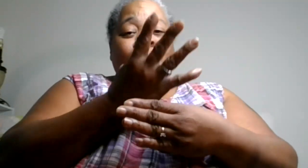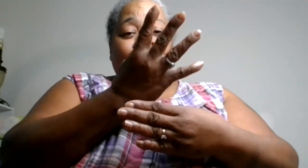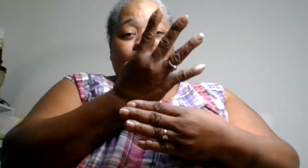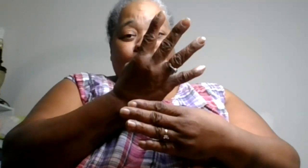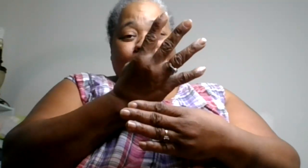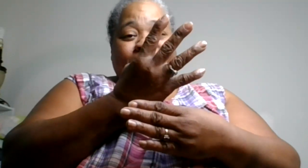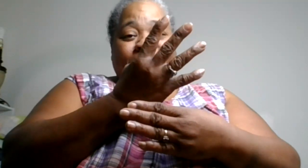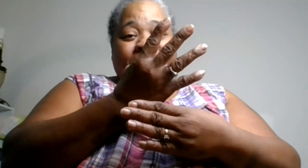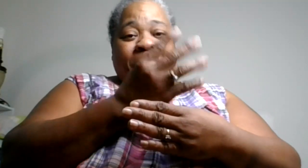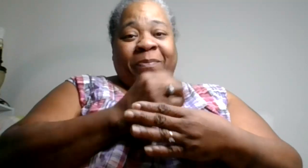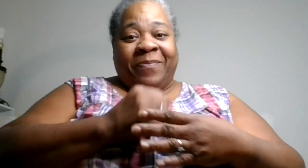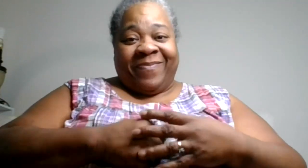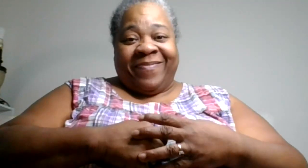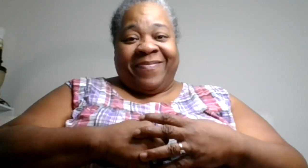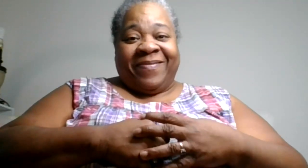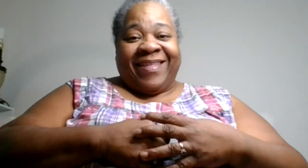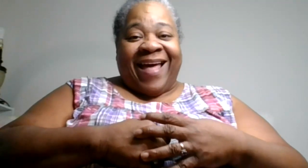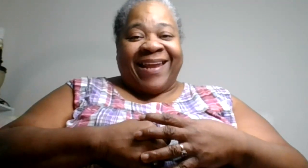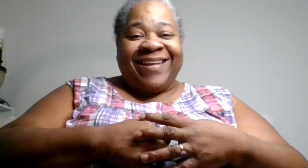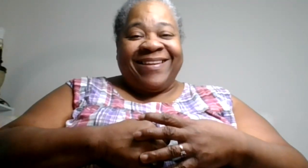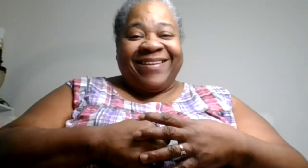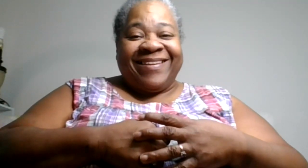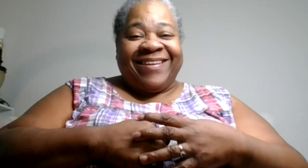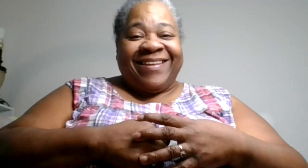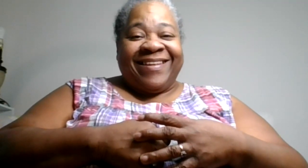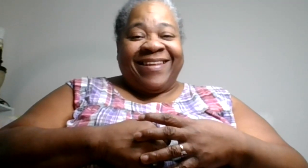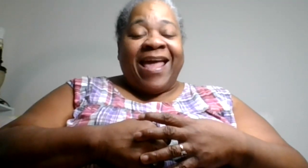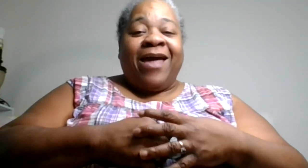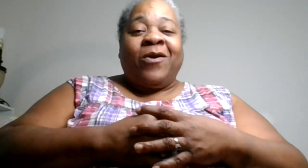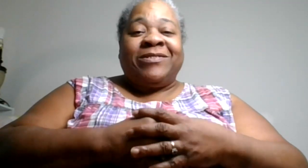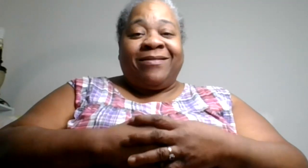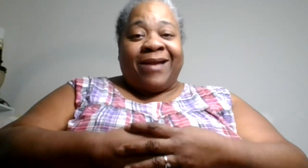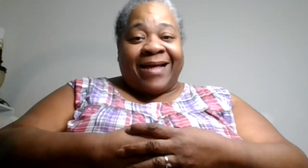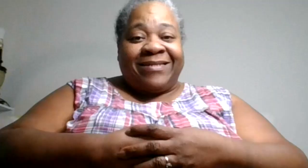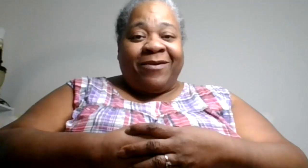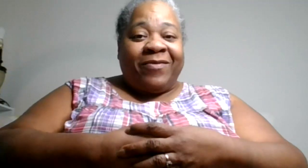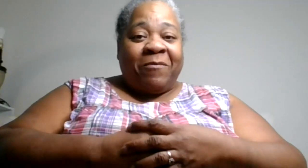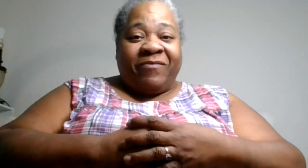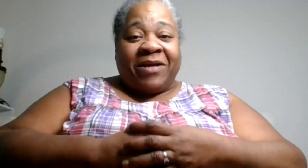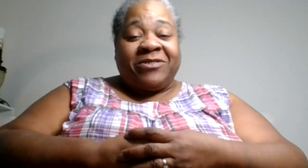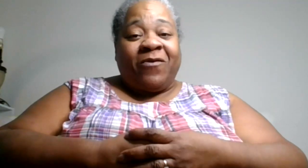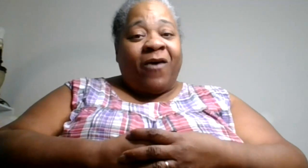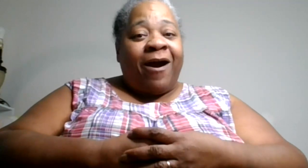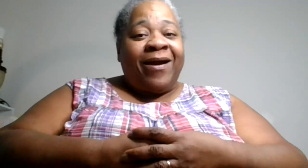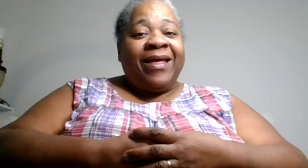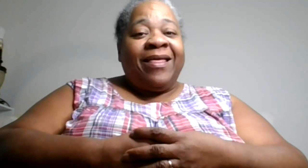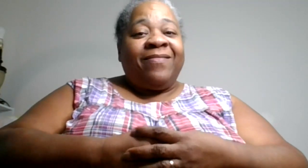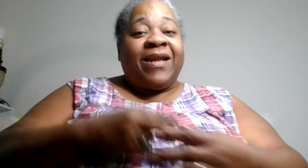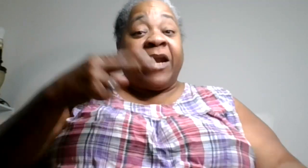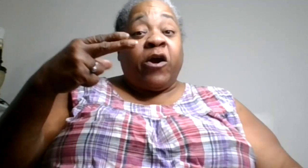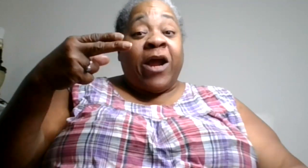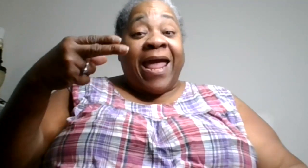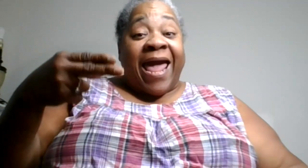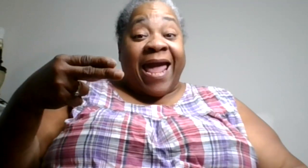Grow. Got it? And on to the last letter that we've done so far, the letter